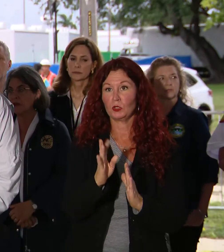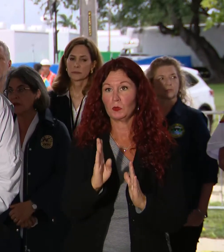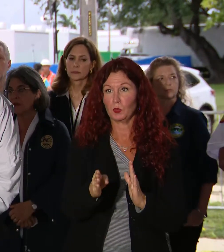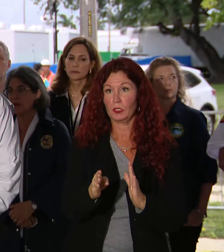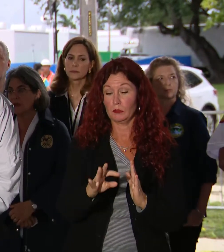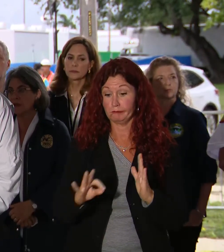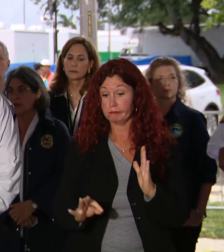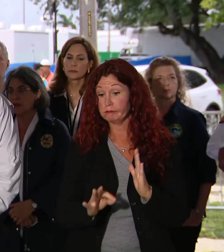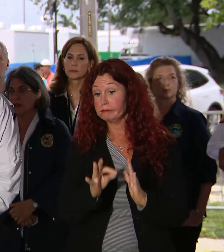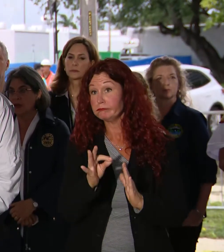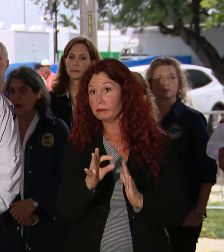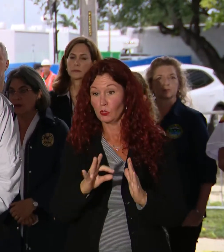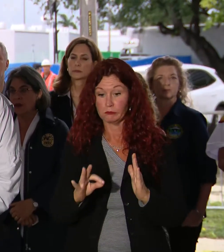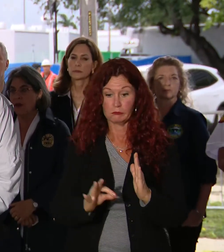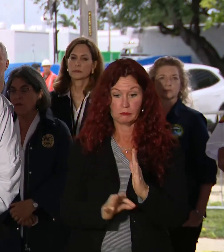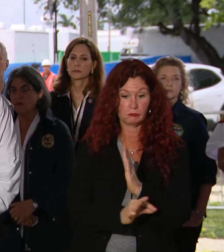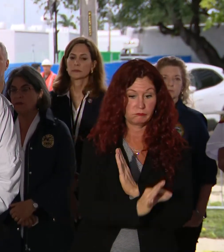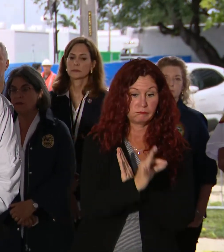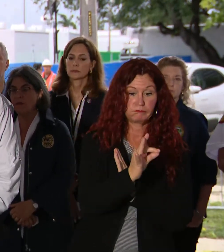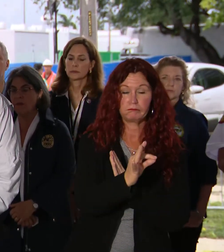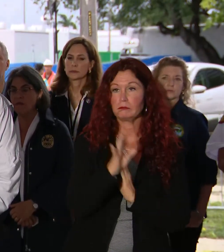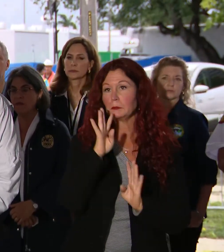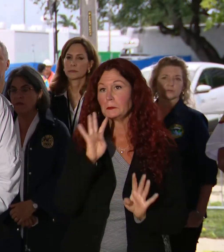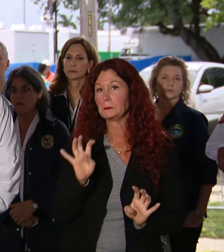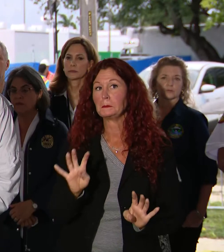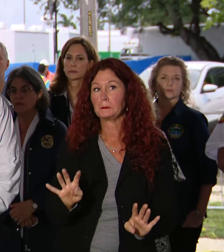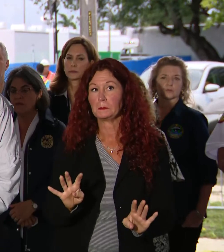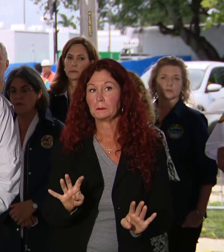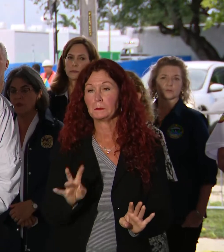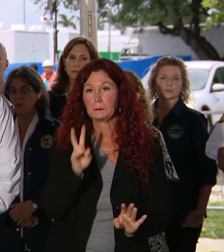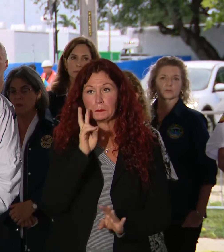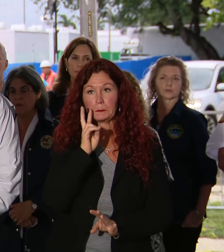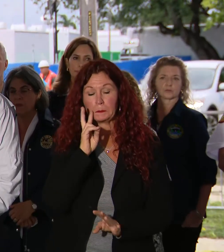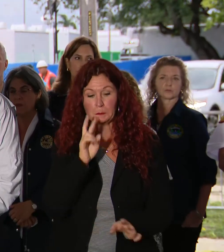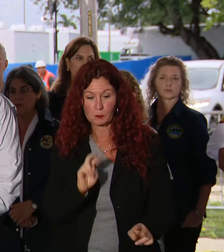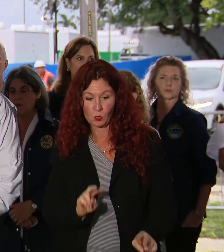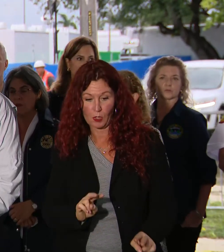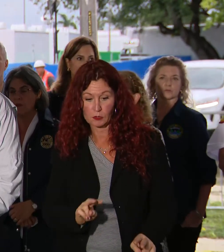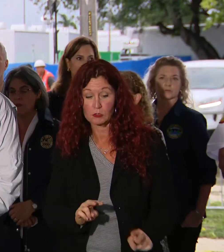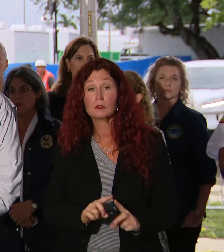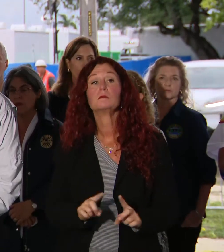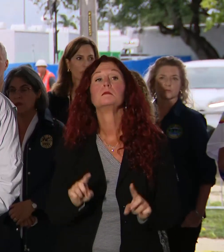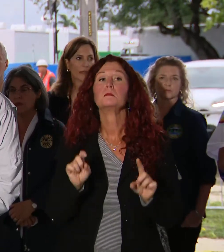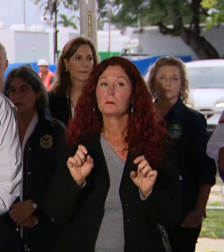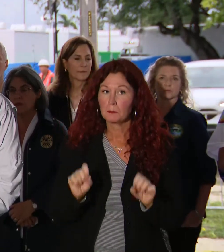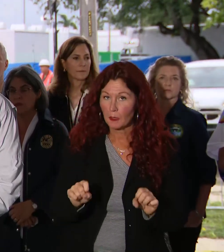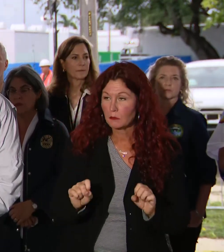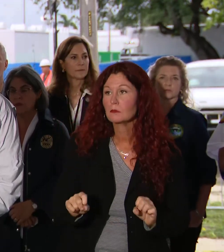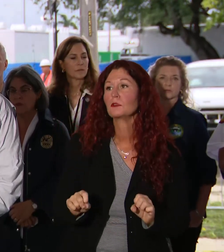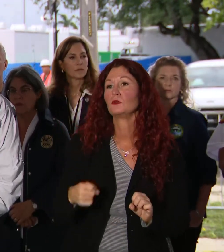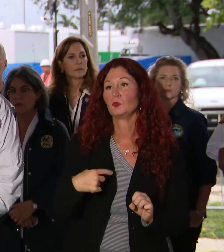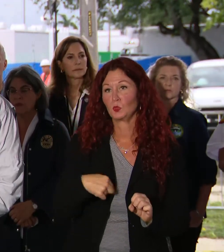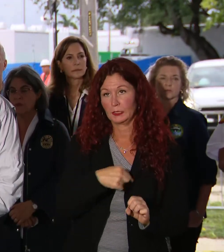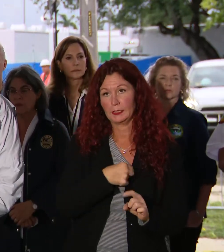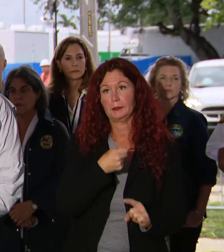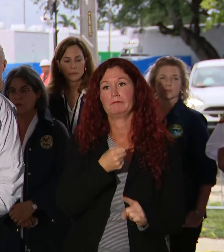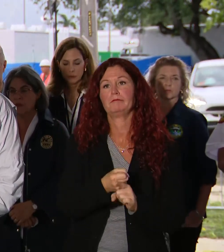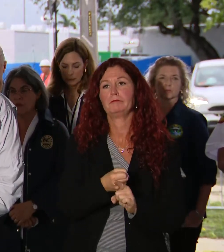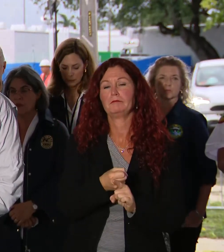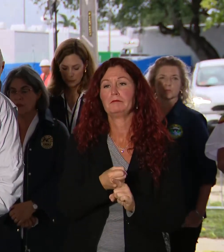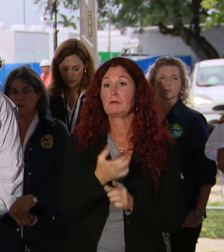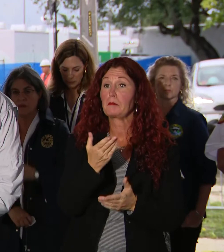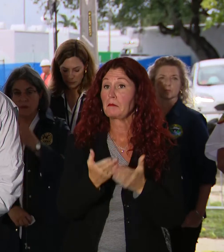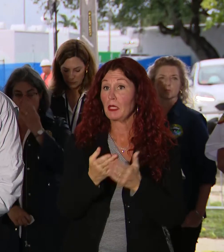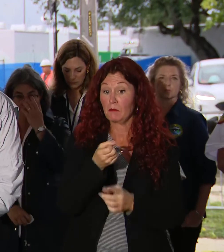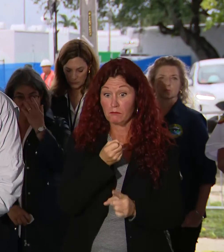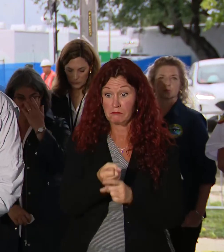uncertainty on the track and intensity for Elsa, but it is possible that there could be some rainfall, wind, and storm surge impacts to